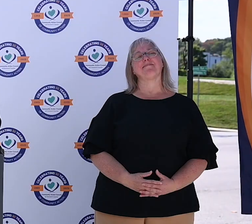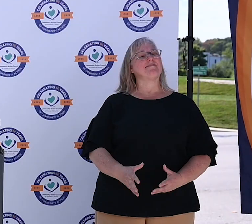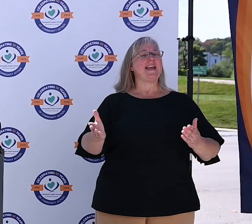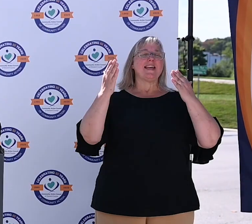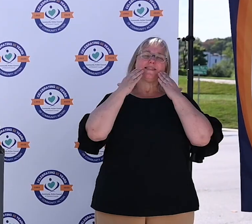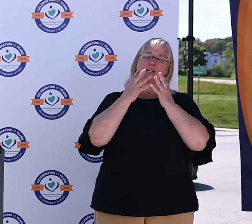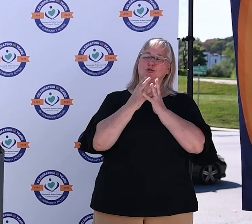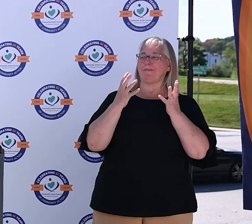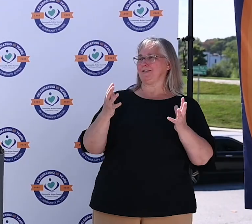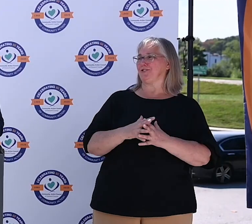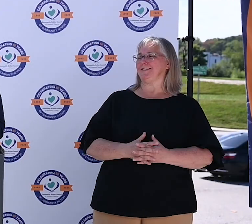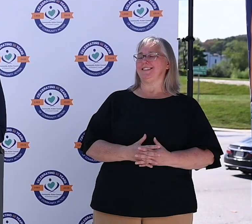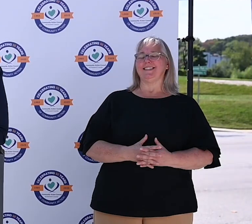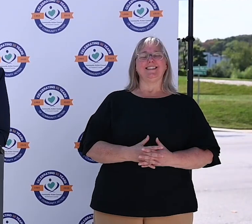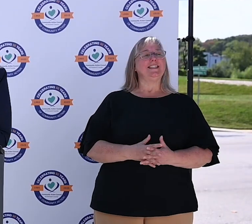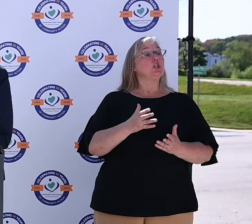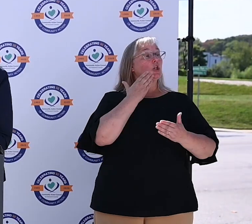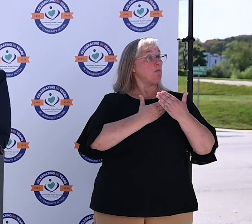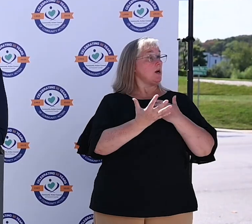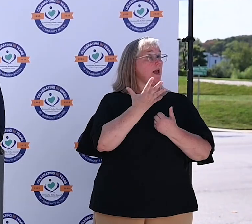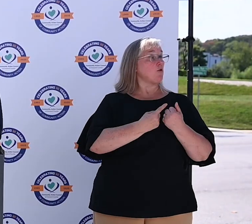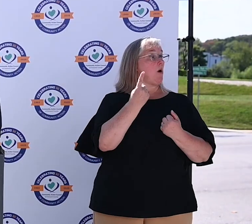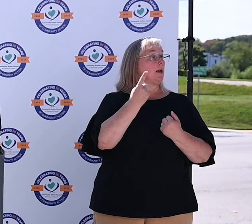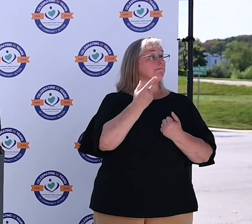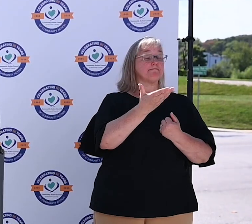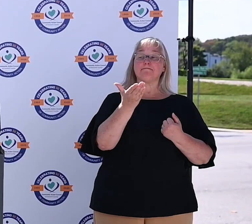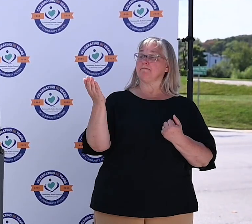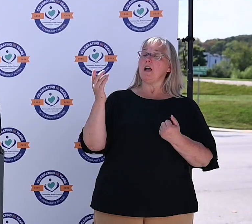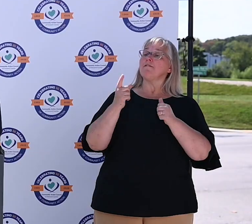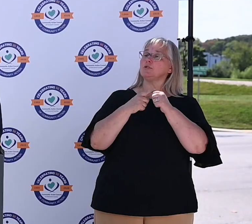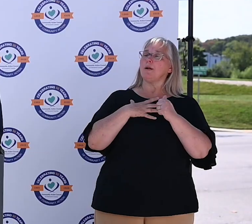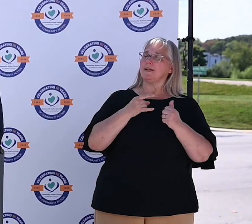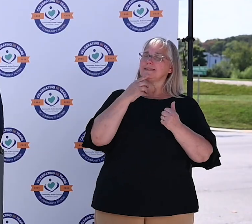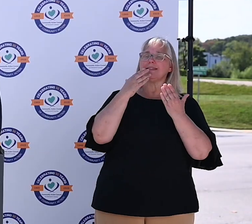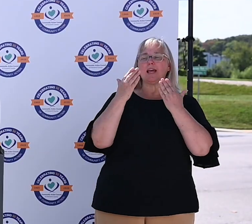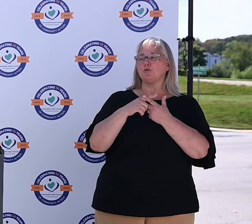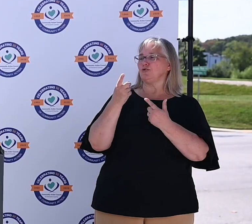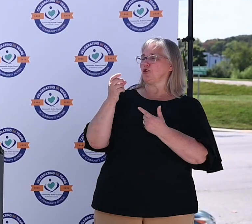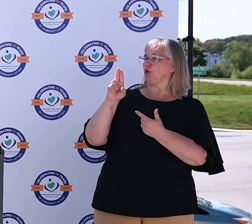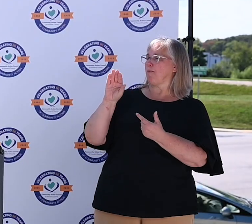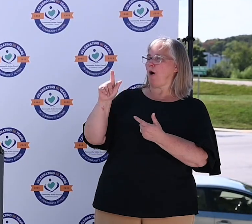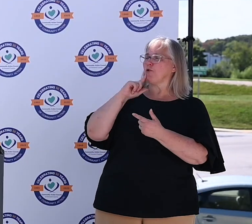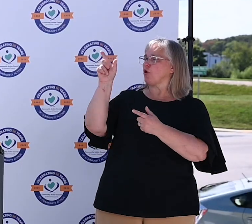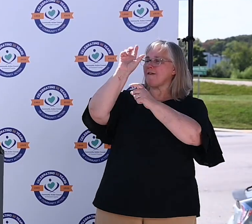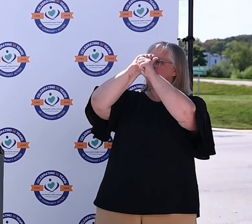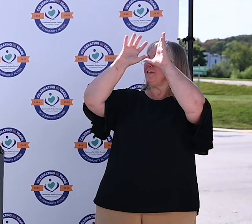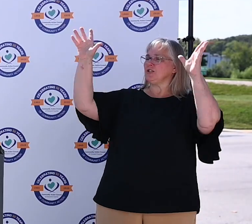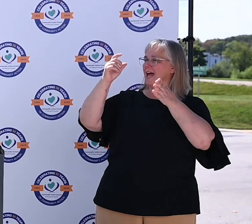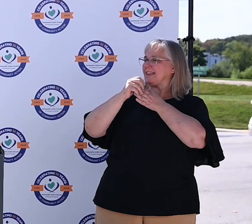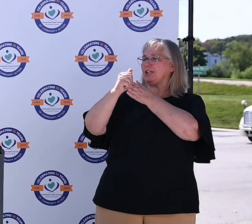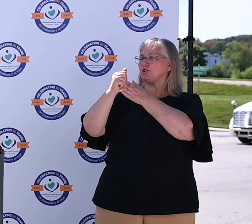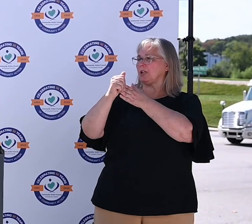Thank you so much. Good morning, everyone. I'd first like to say thank you to Dr. Ball for your vision and your